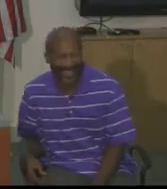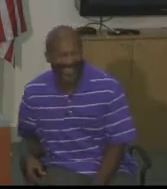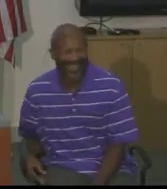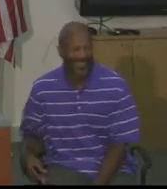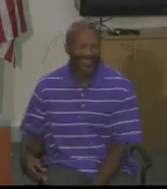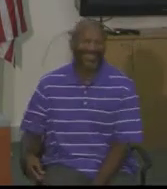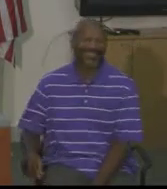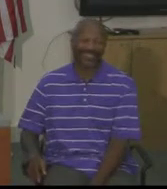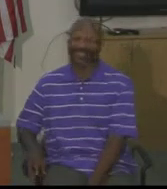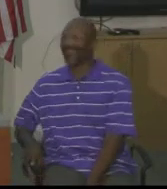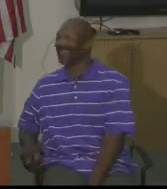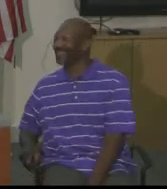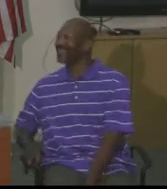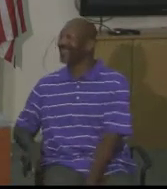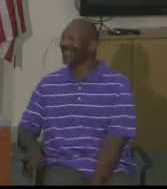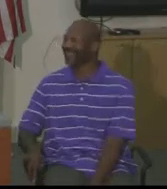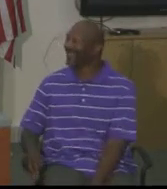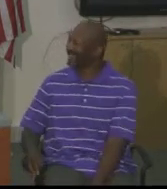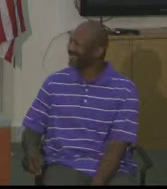Okay. Sorry.